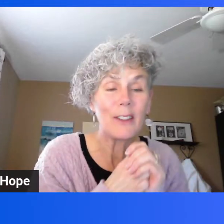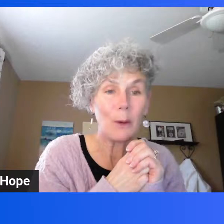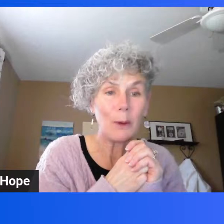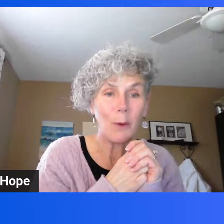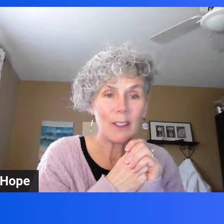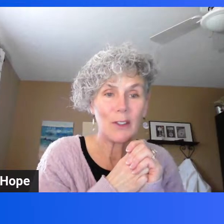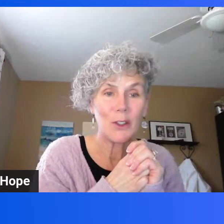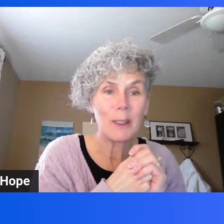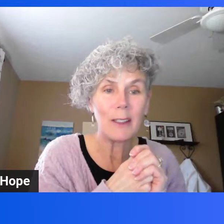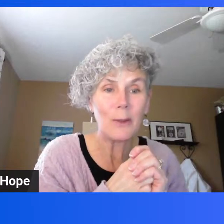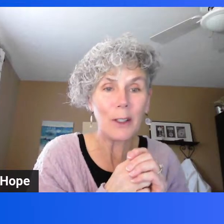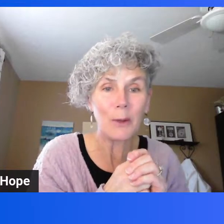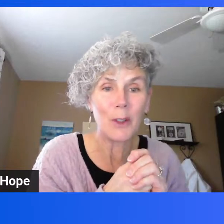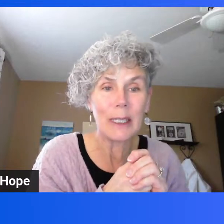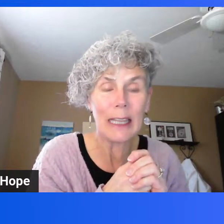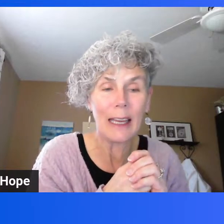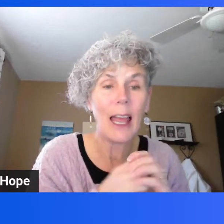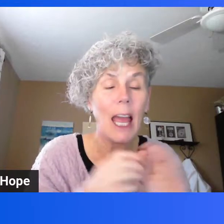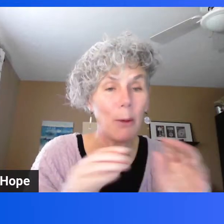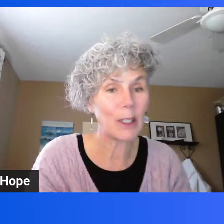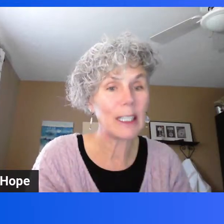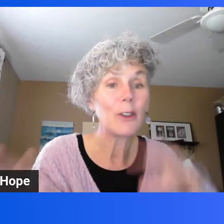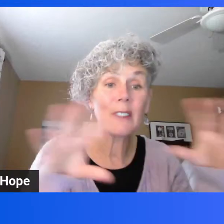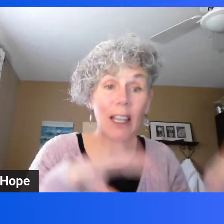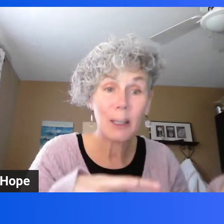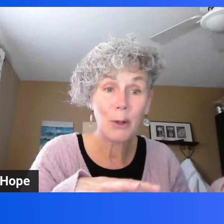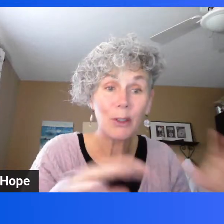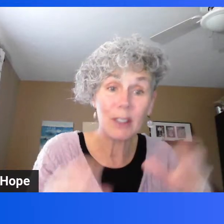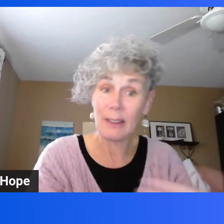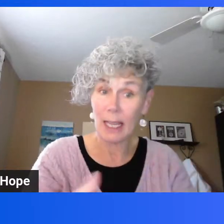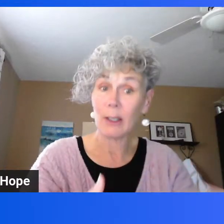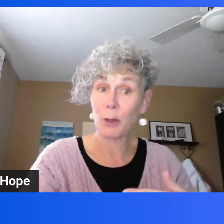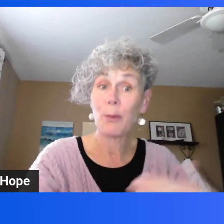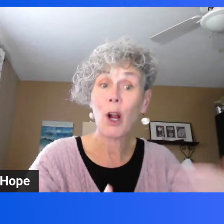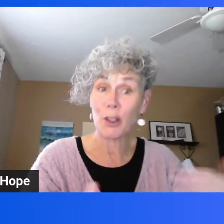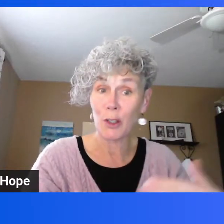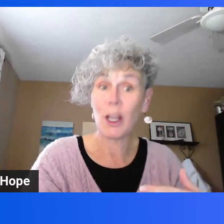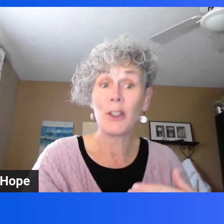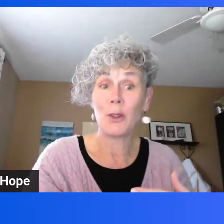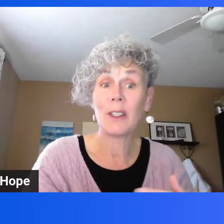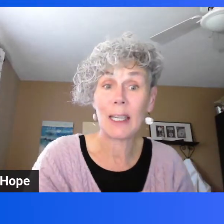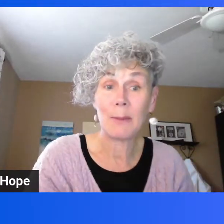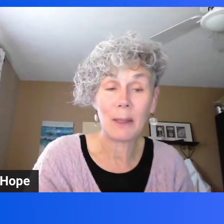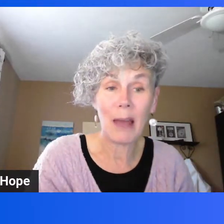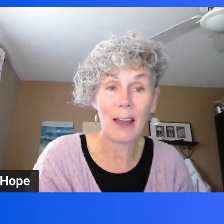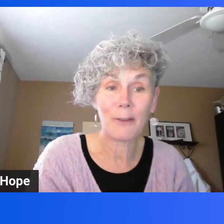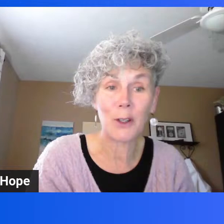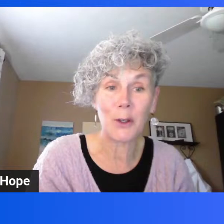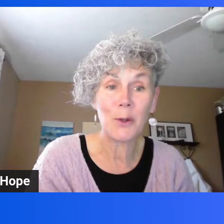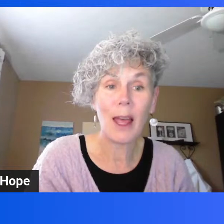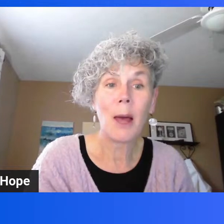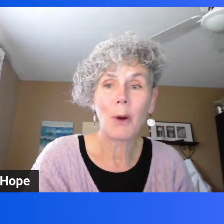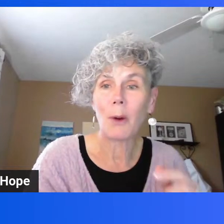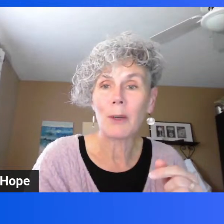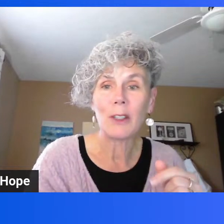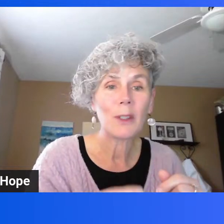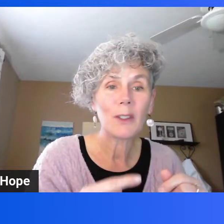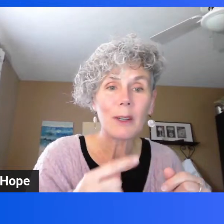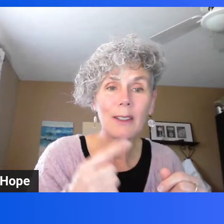that we weren't disturbing you while you were doing that. We're going to let your second person, now let your partner do the same thing back for you. But what we noticed was